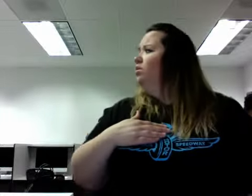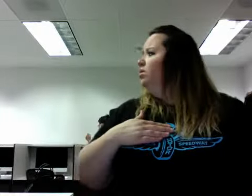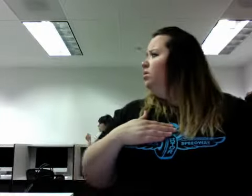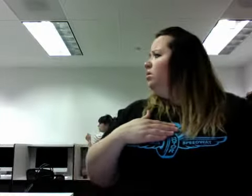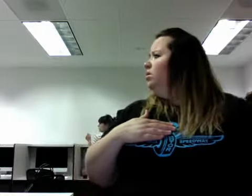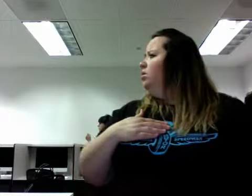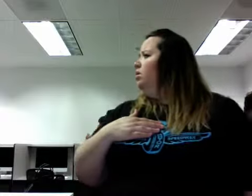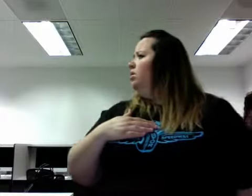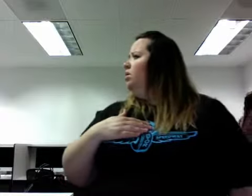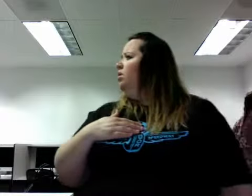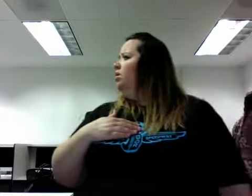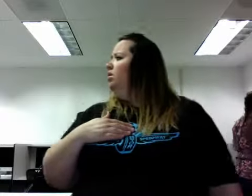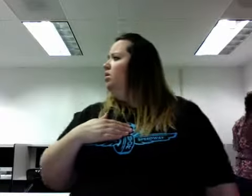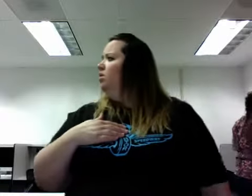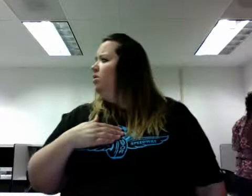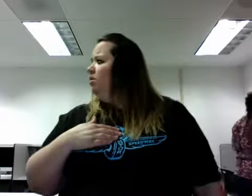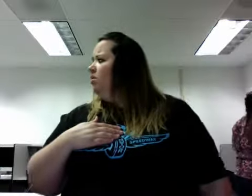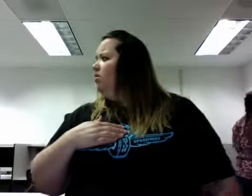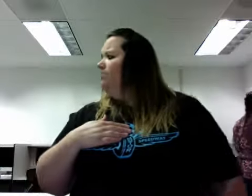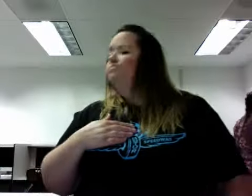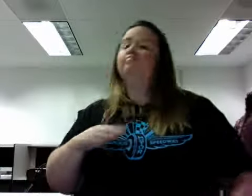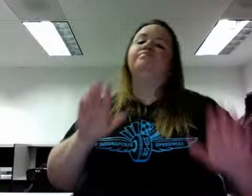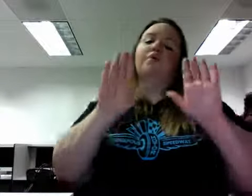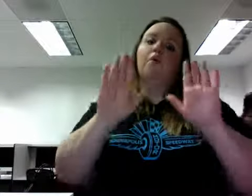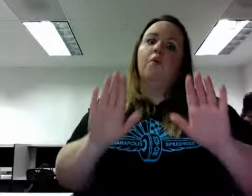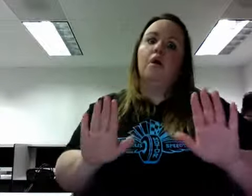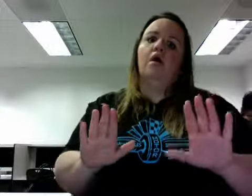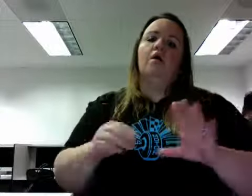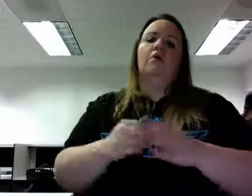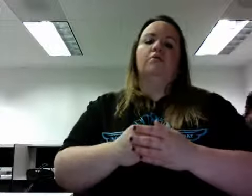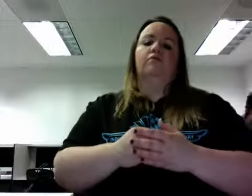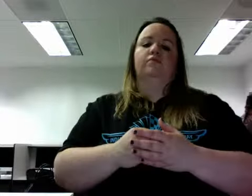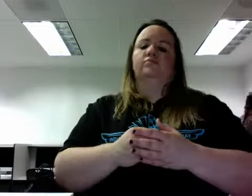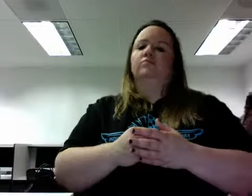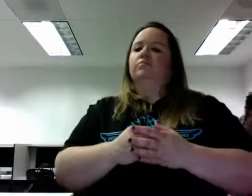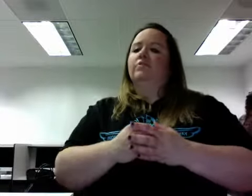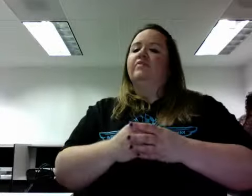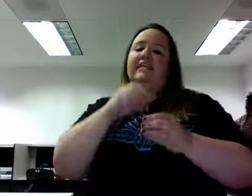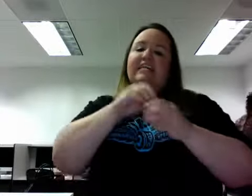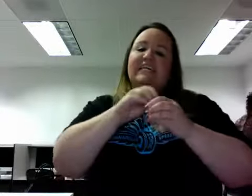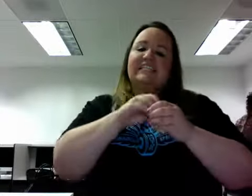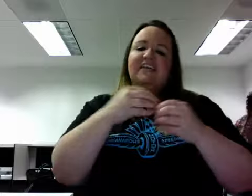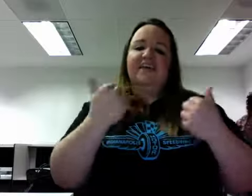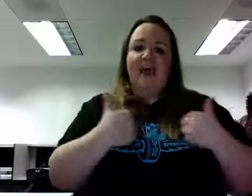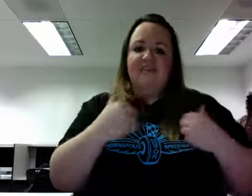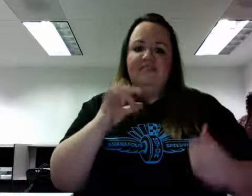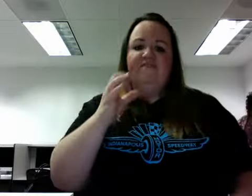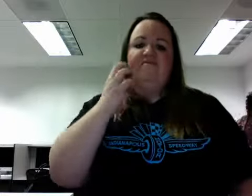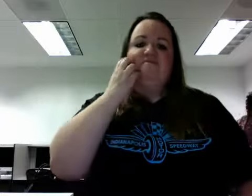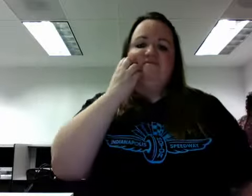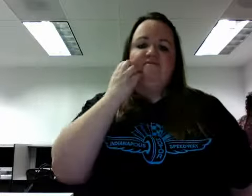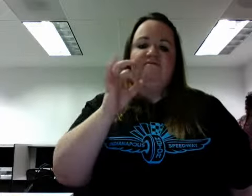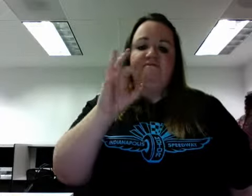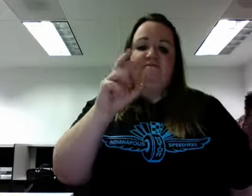Oh, wonderful. It's lined with fat cells, and again, for more nutrition and more storage. And it's also lined with blood vessels that go through the middle of the